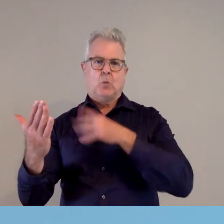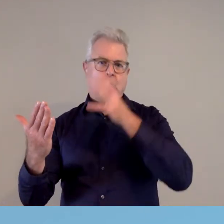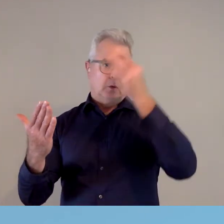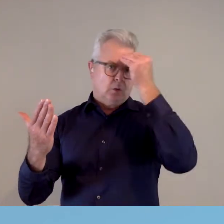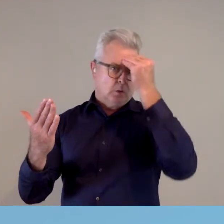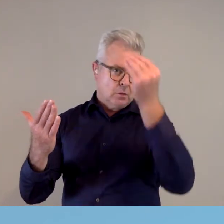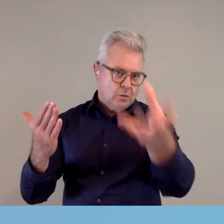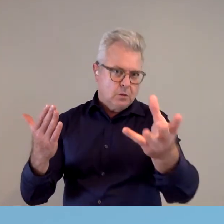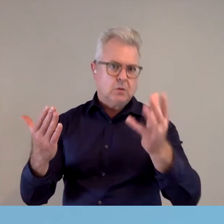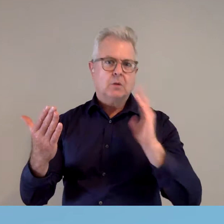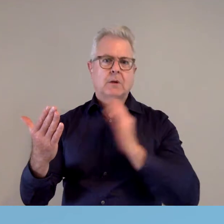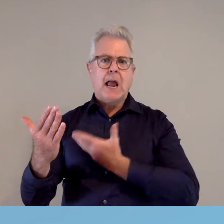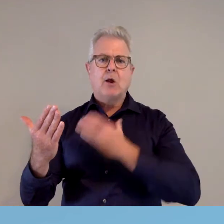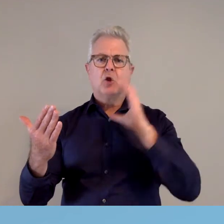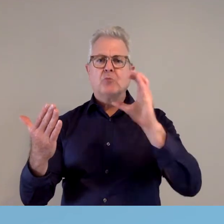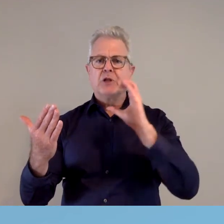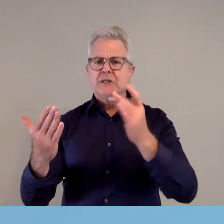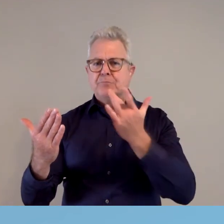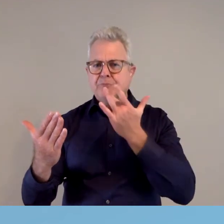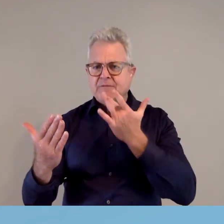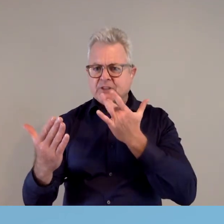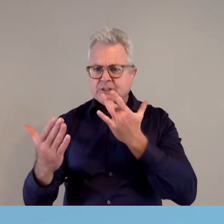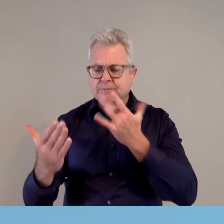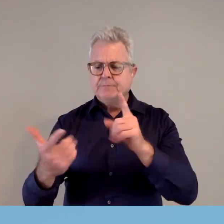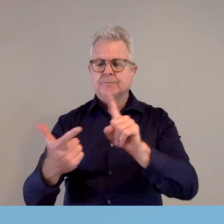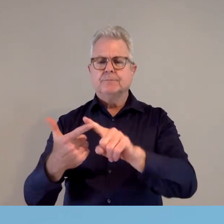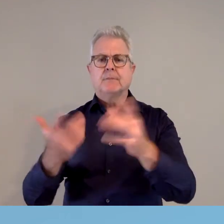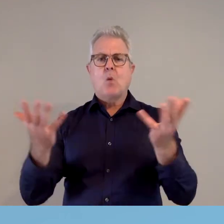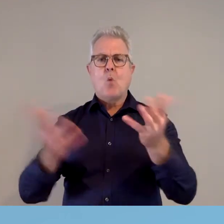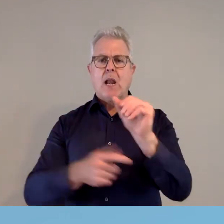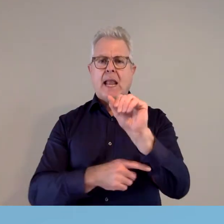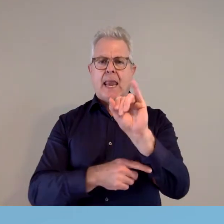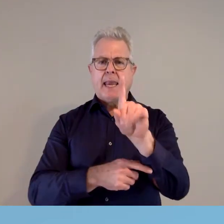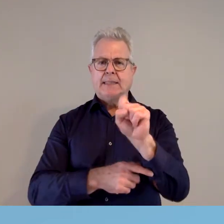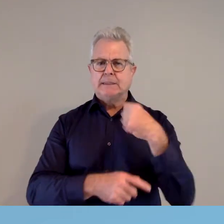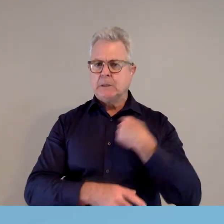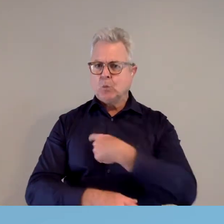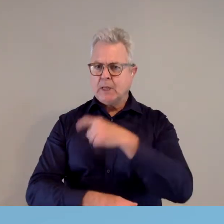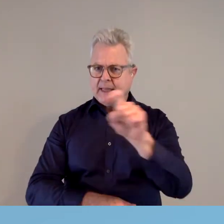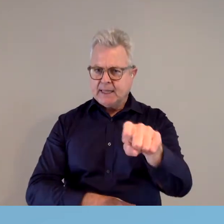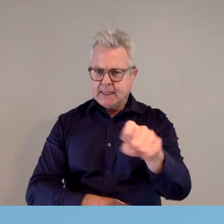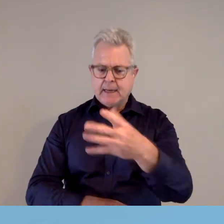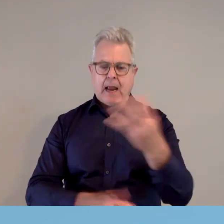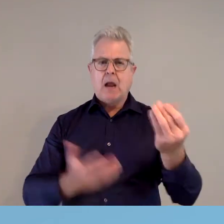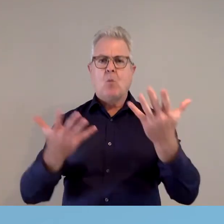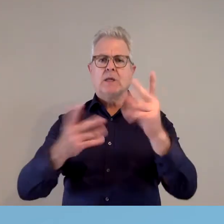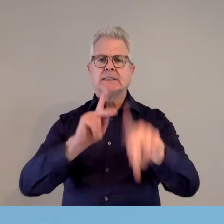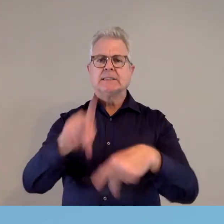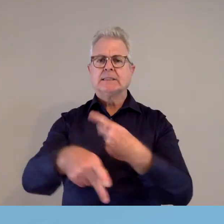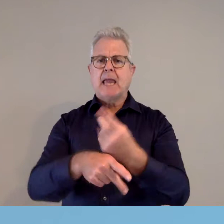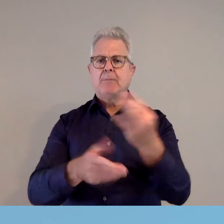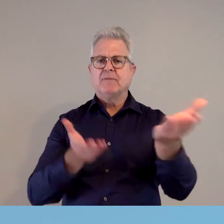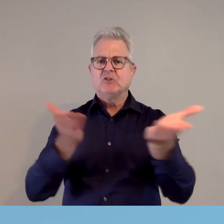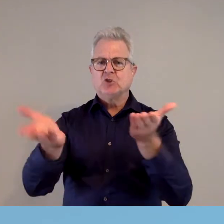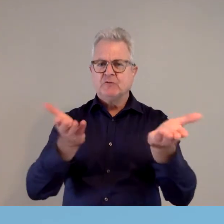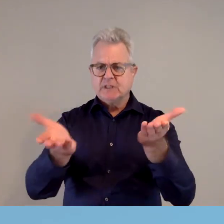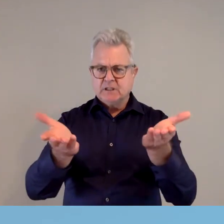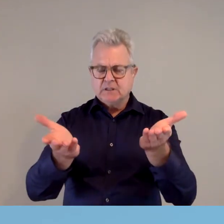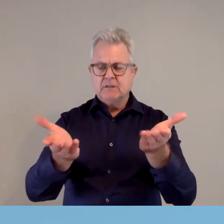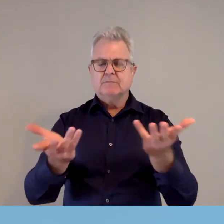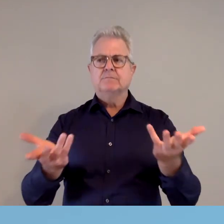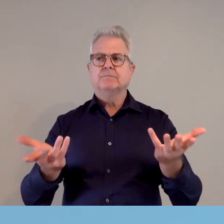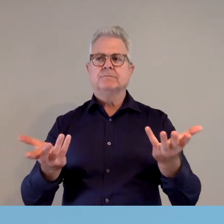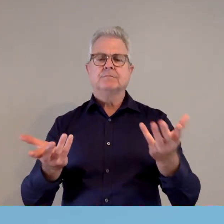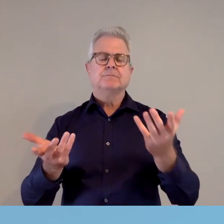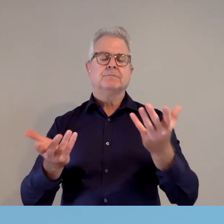people, to fill out and let you know our communication preferences, what aids we need, and what kind of services